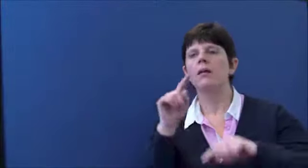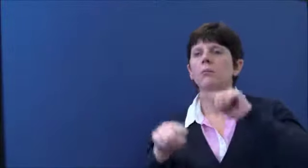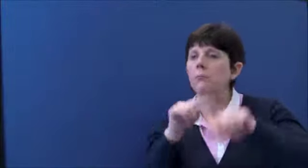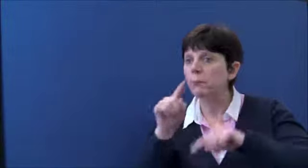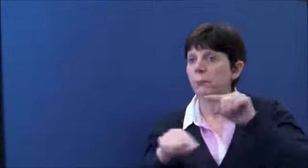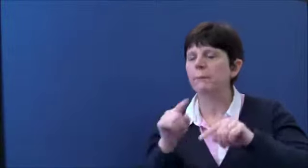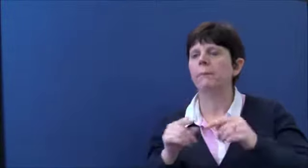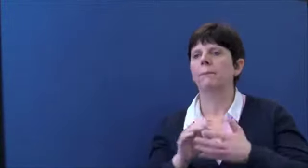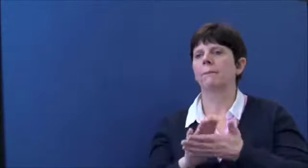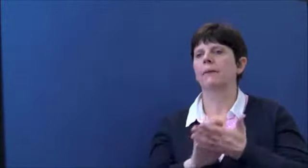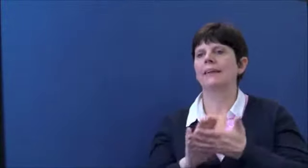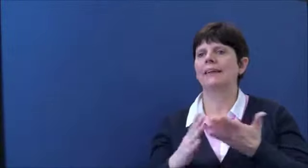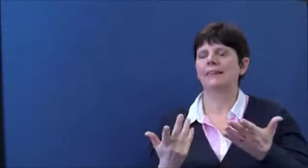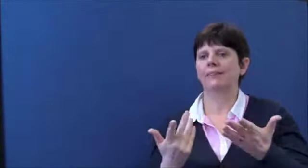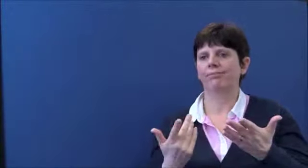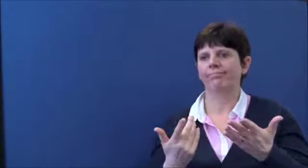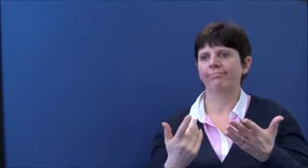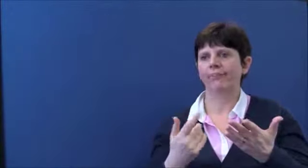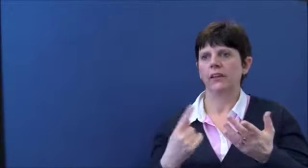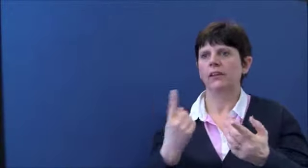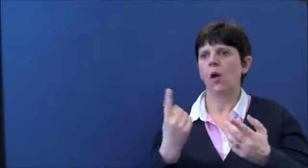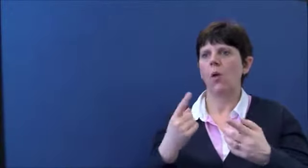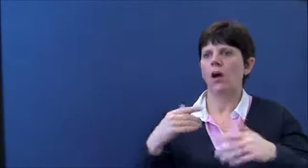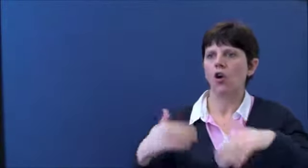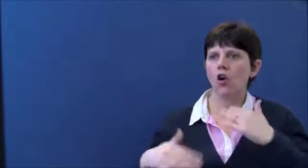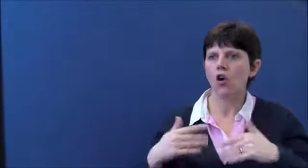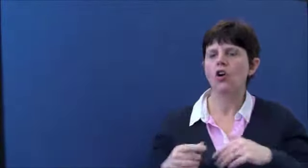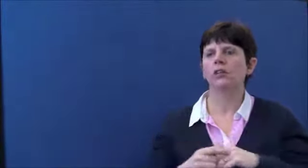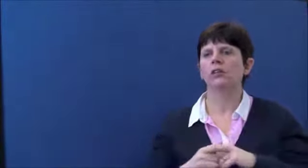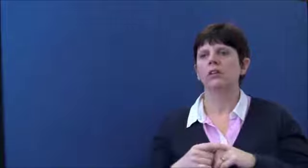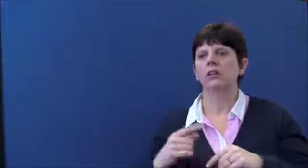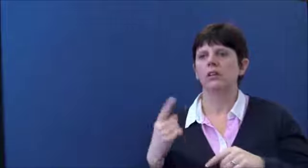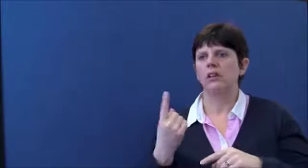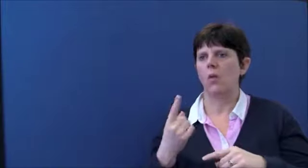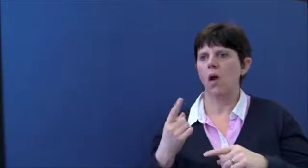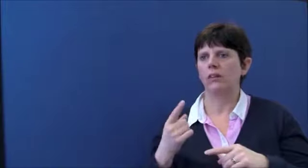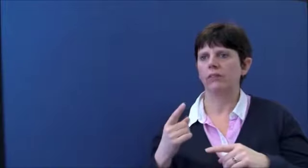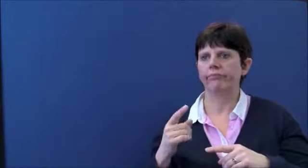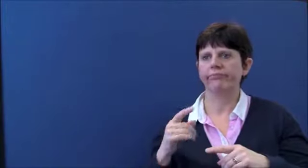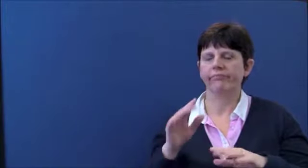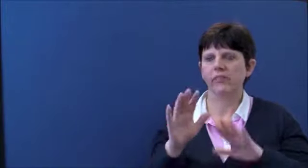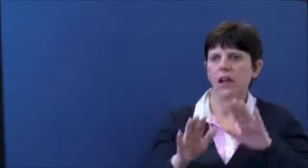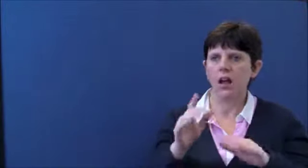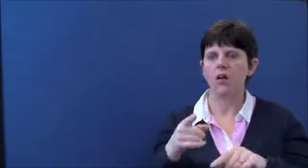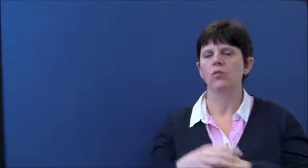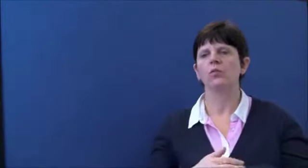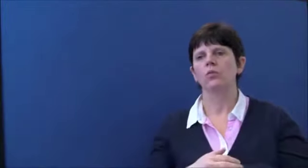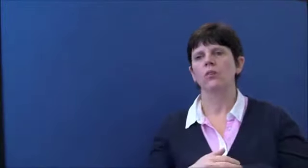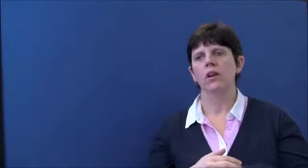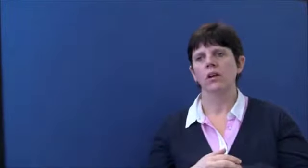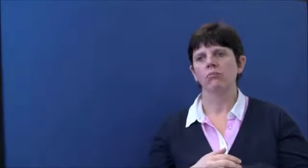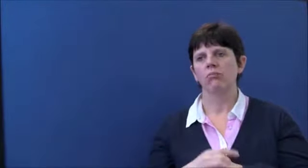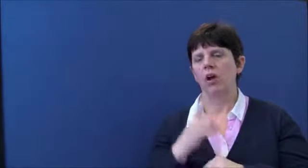Abuse means someone hurting you or touching you. It could be that they hit you or touched you in a way that didn't feel right, or forced you to touch